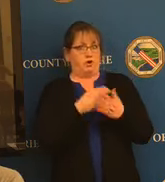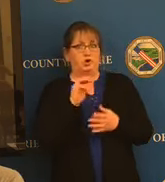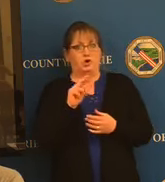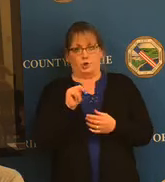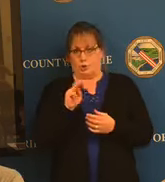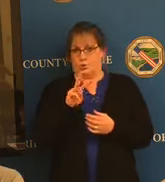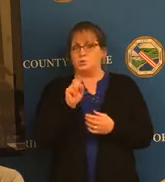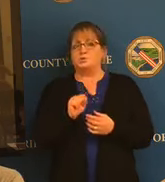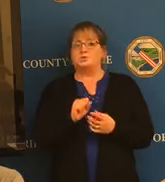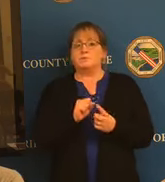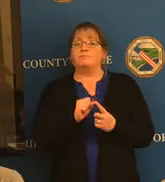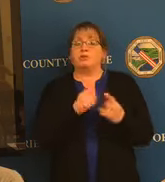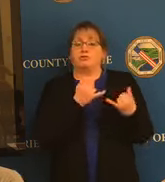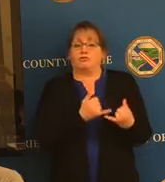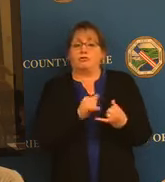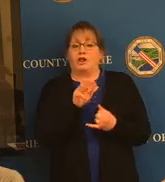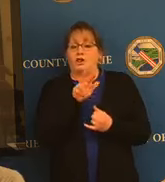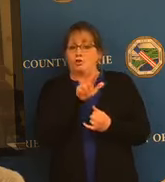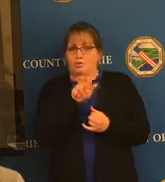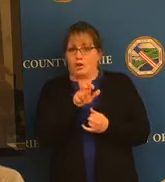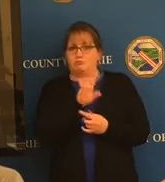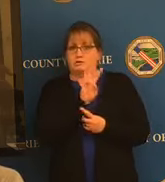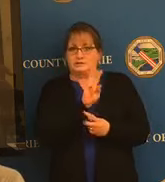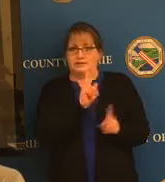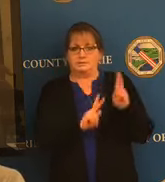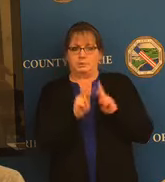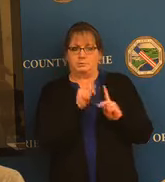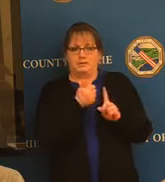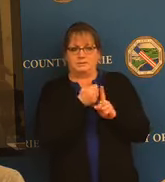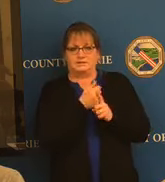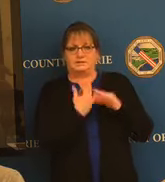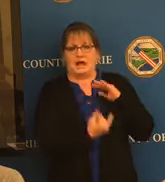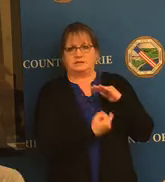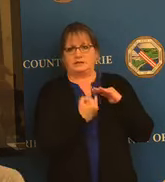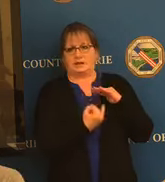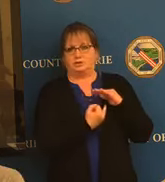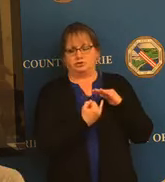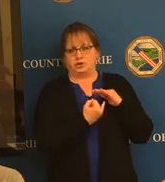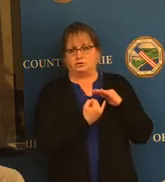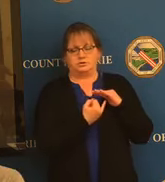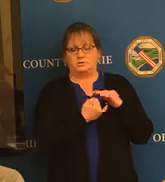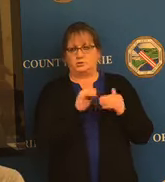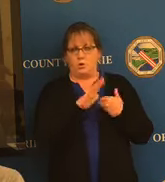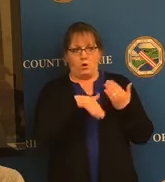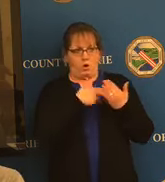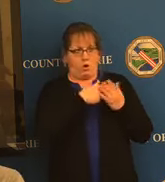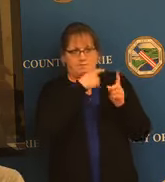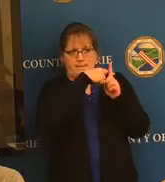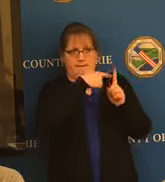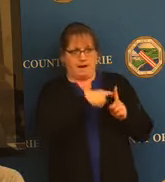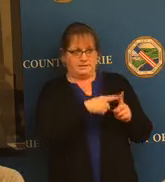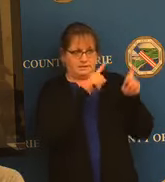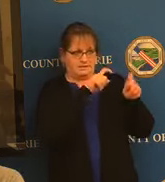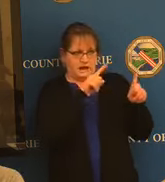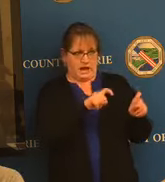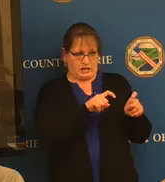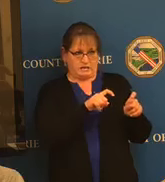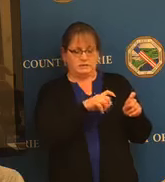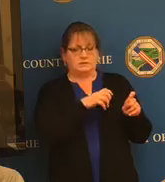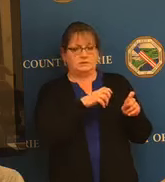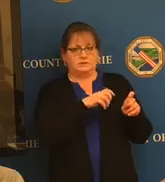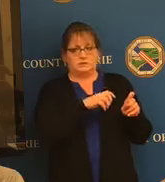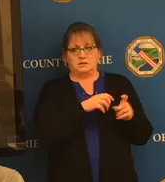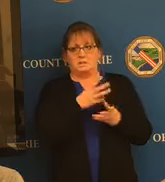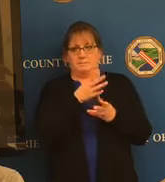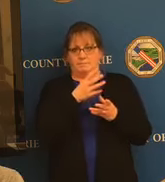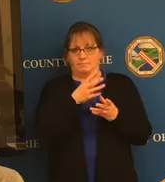currently 306 people who are in isolation. So that is a combination of all the positive tests minus the people who have